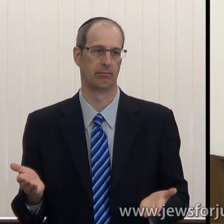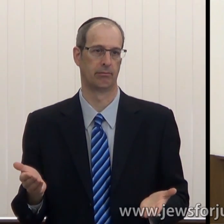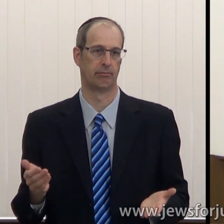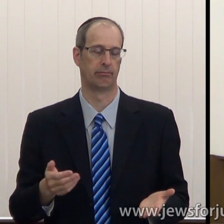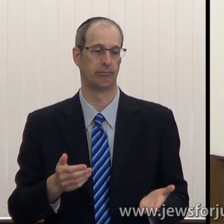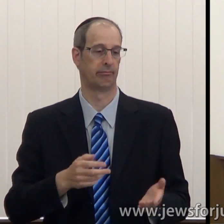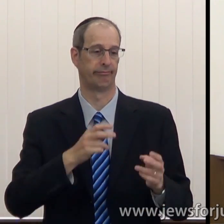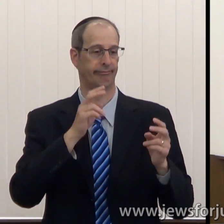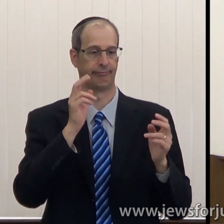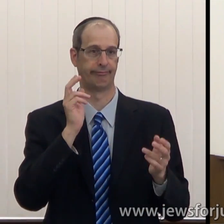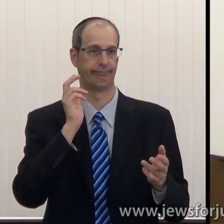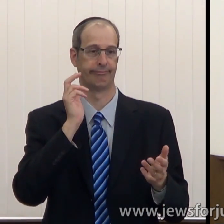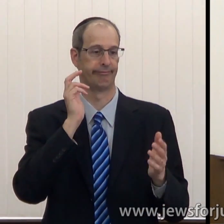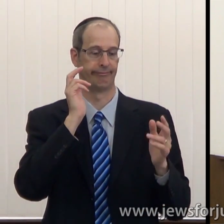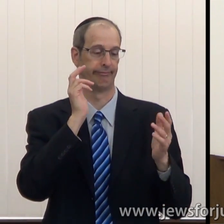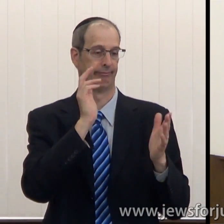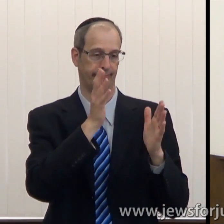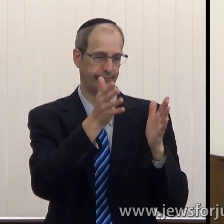Actually,